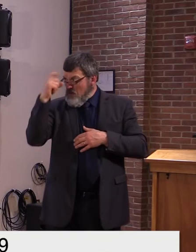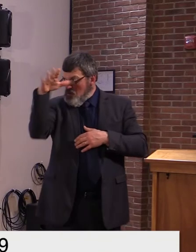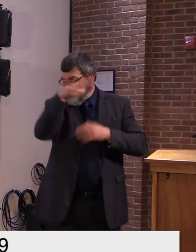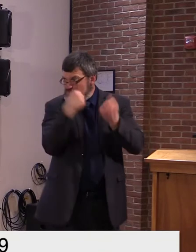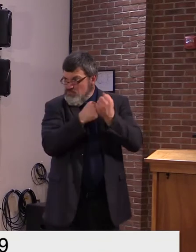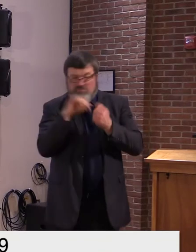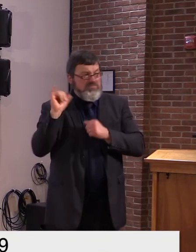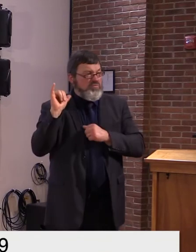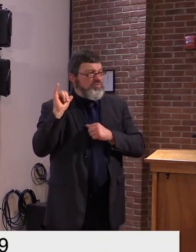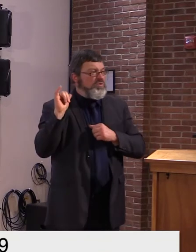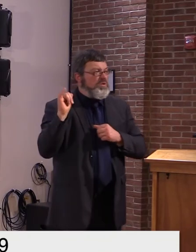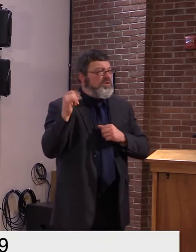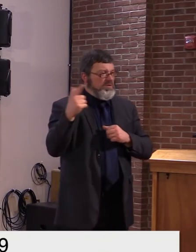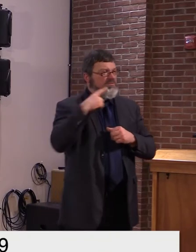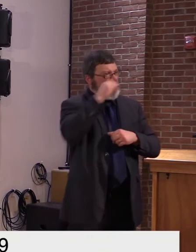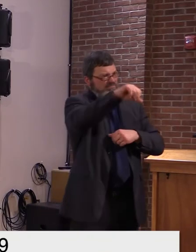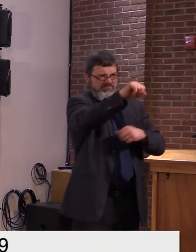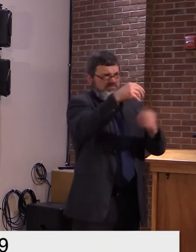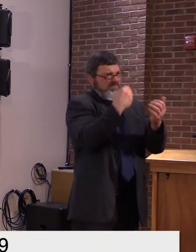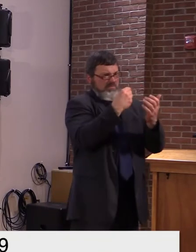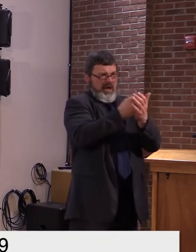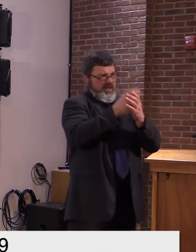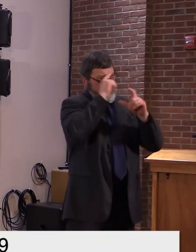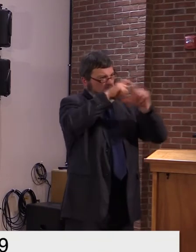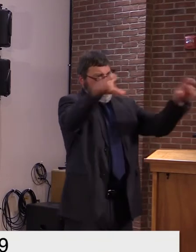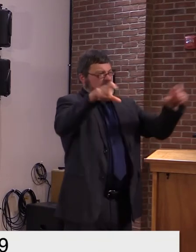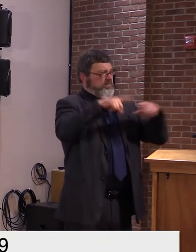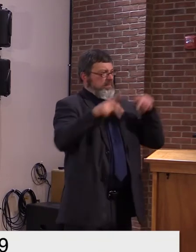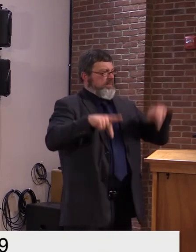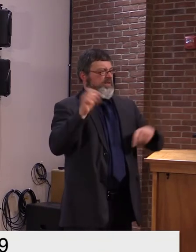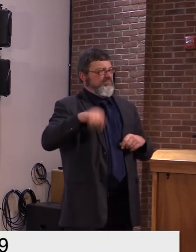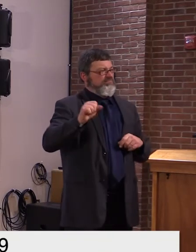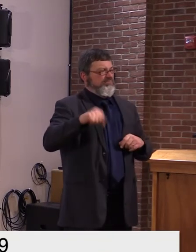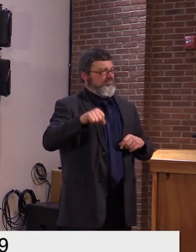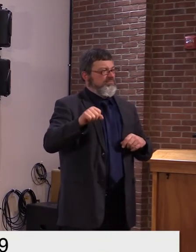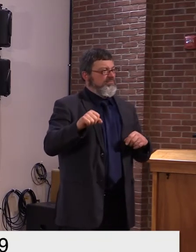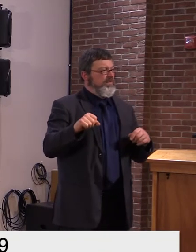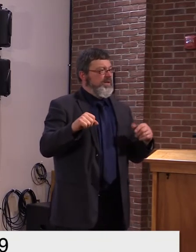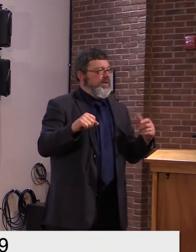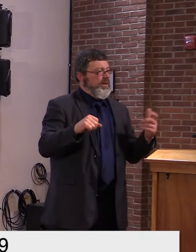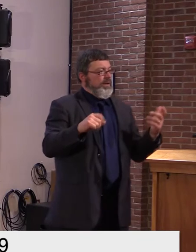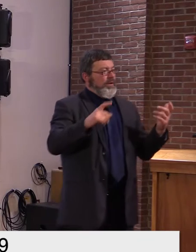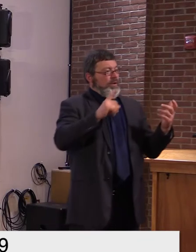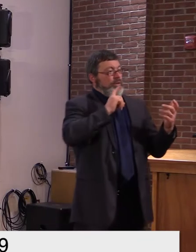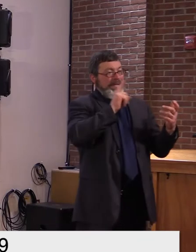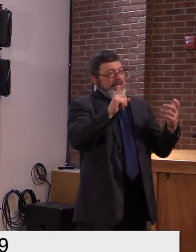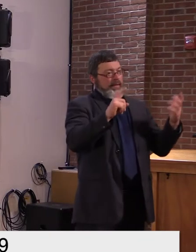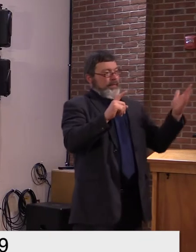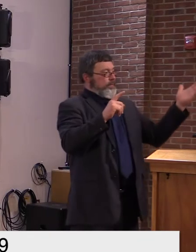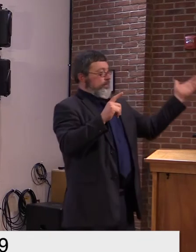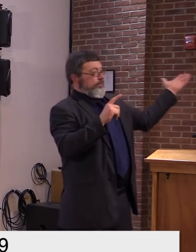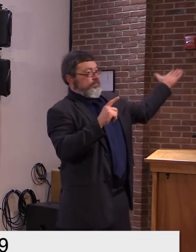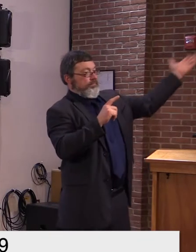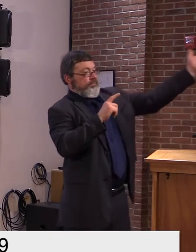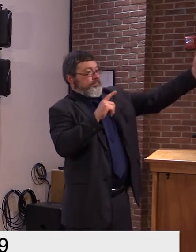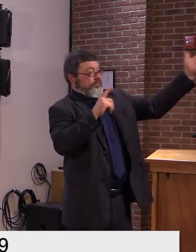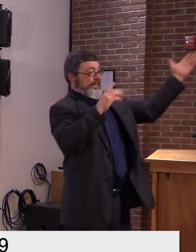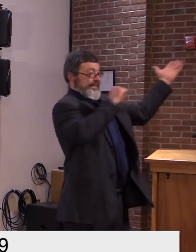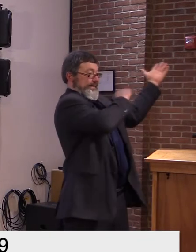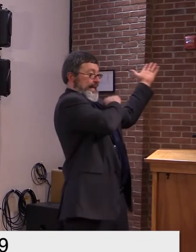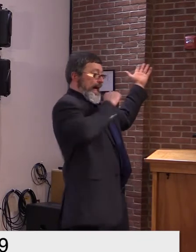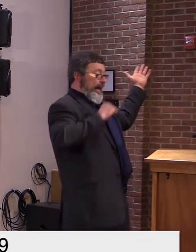aid. And number three, the politics are just going to have to sort themselves out, because there is some significant